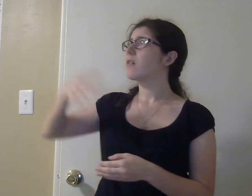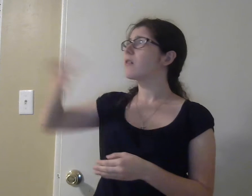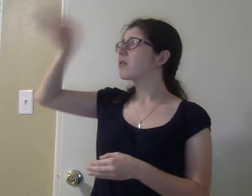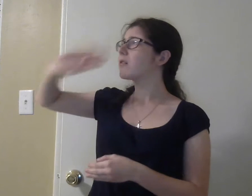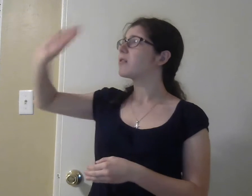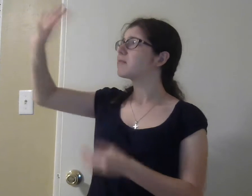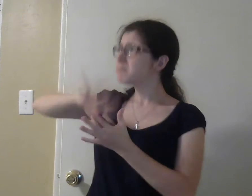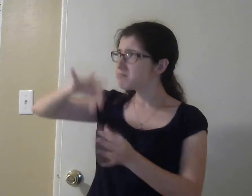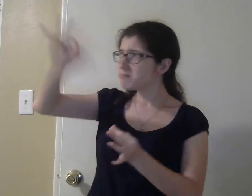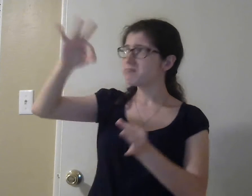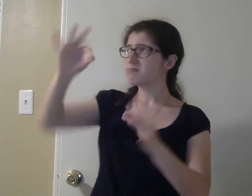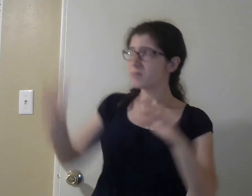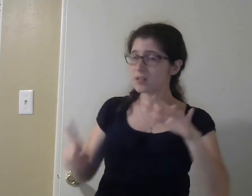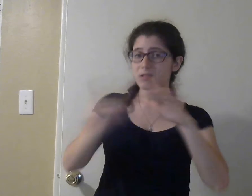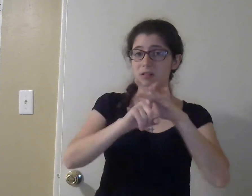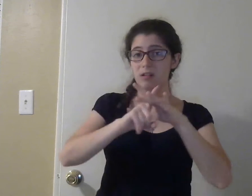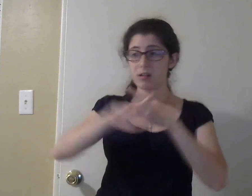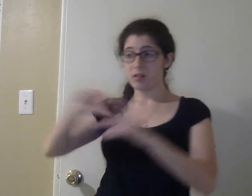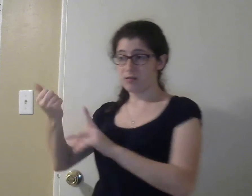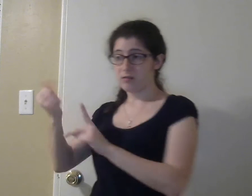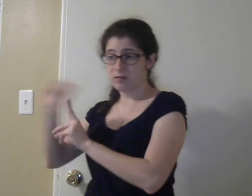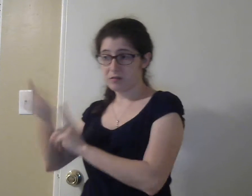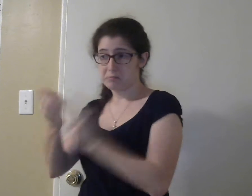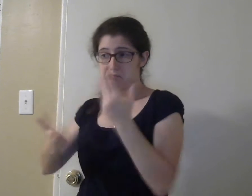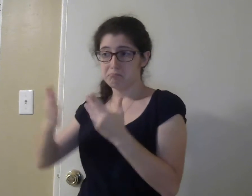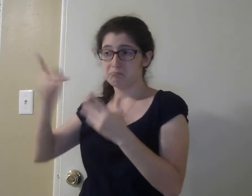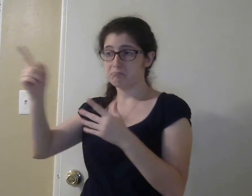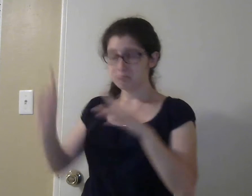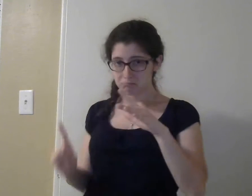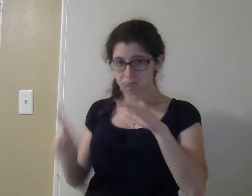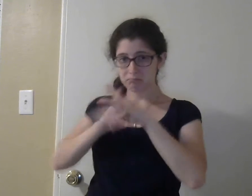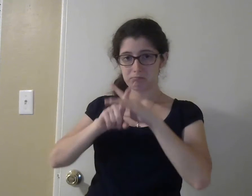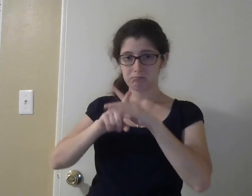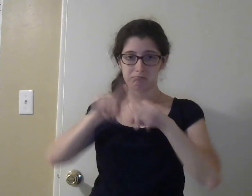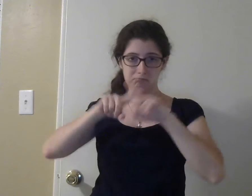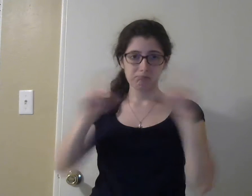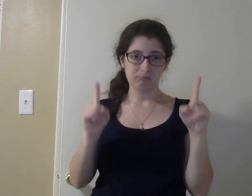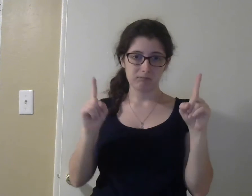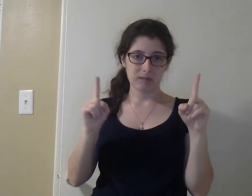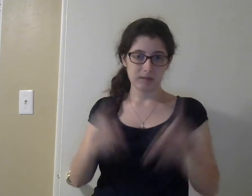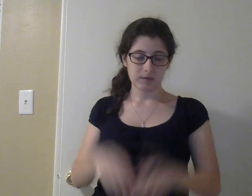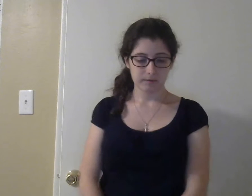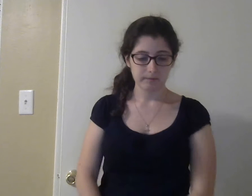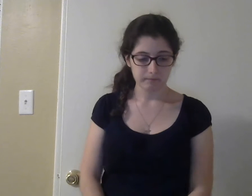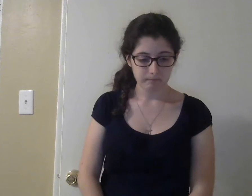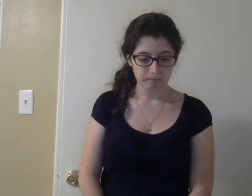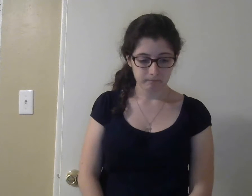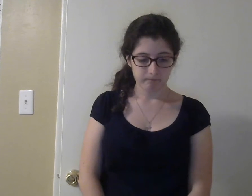my sense of ability to endure it at this moment, sitting here at my